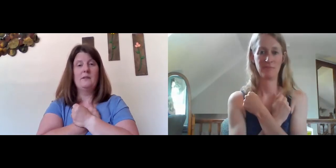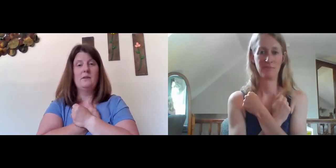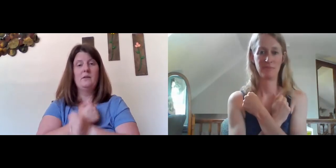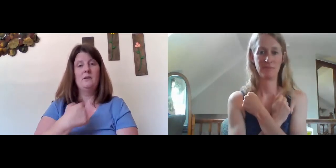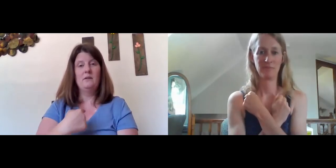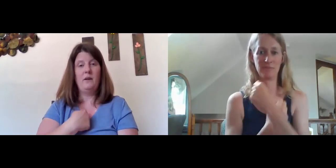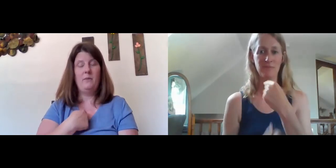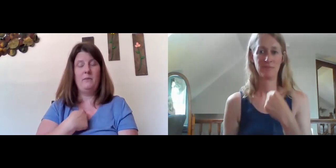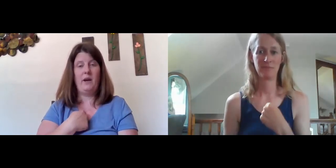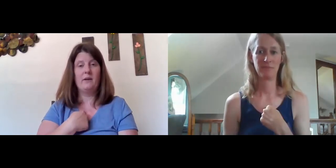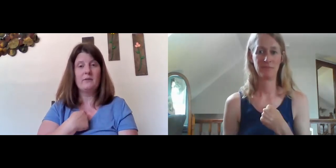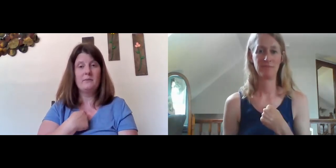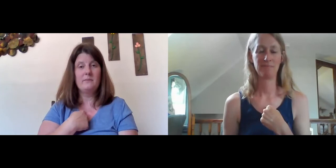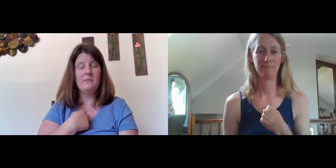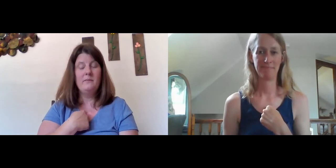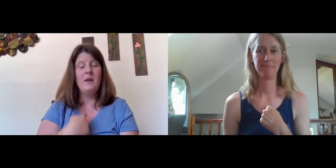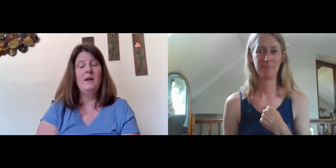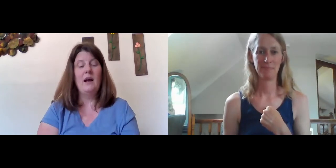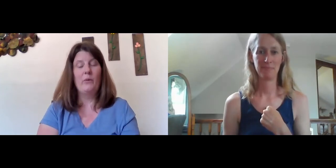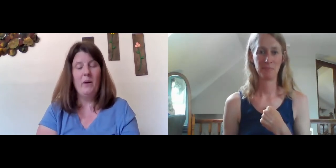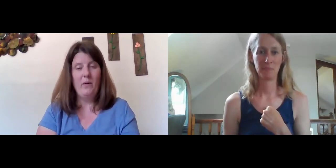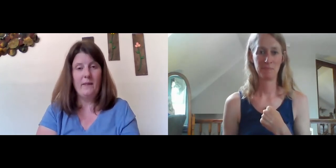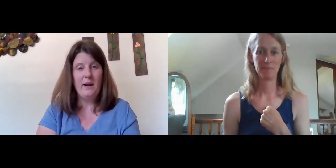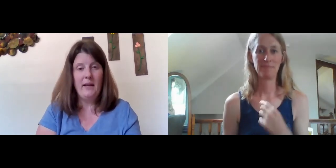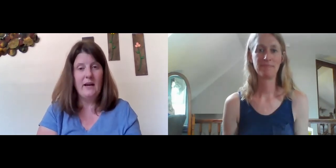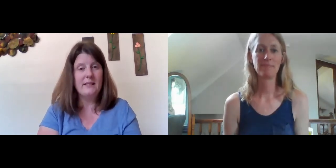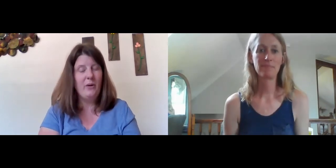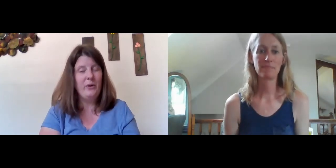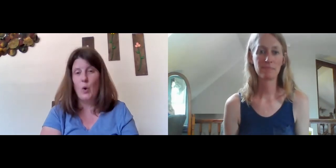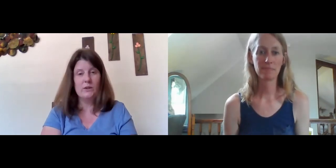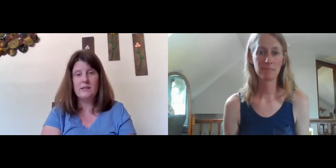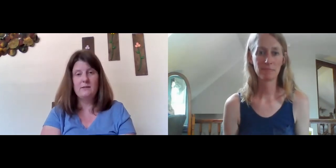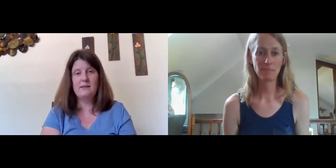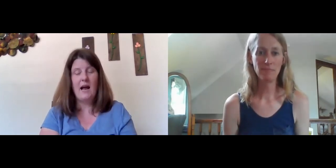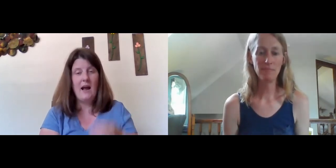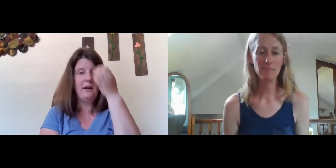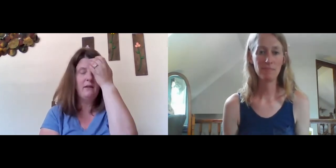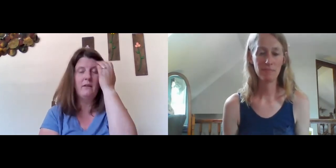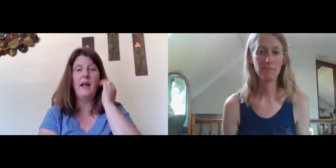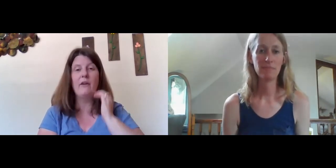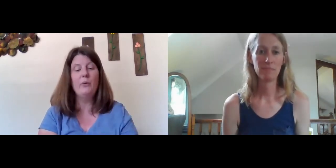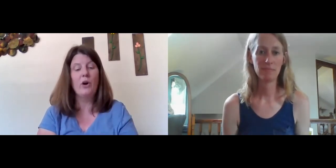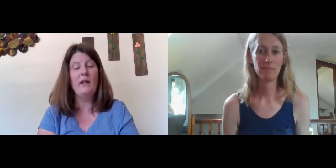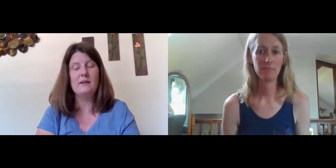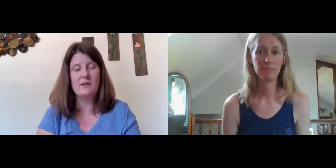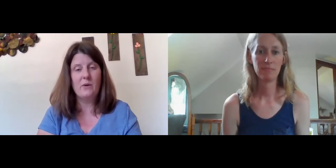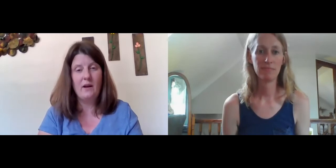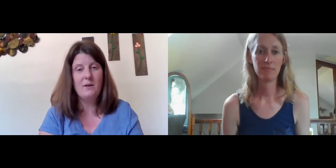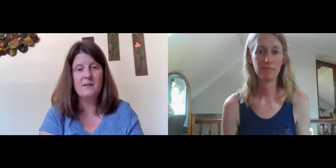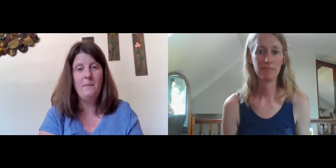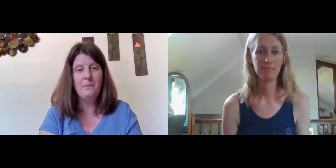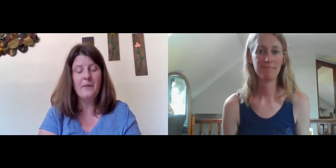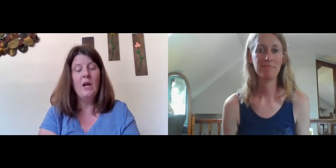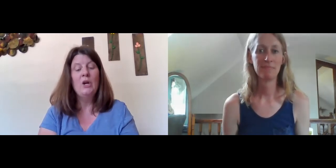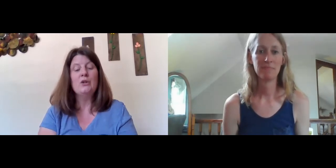loves me. Now, remember at the beginning I said we don't sign every word, and this is where that